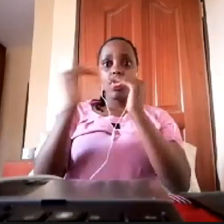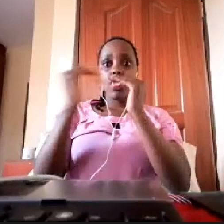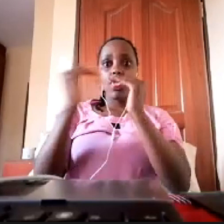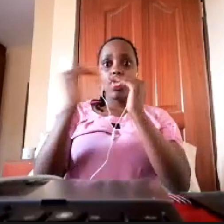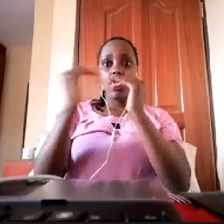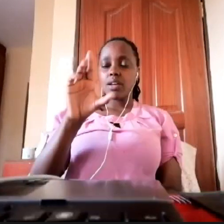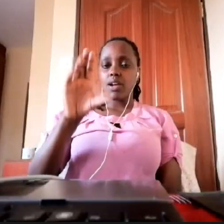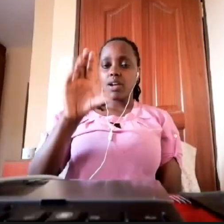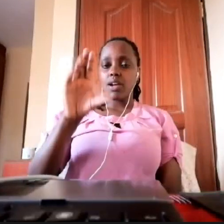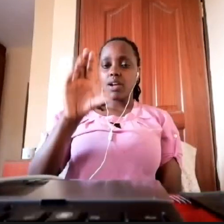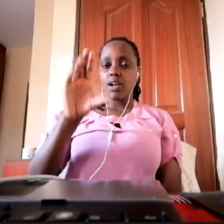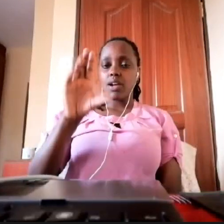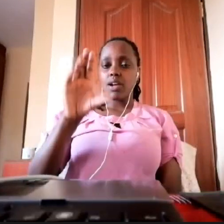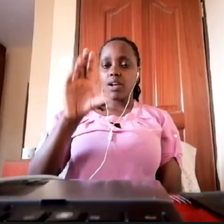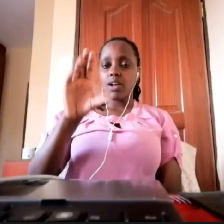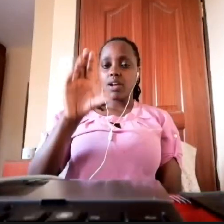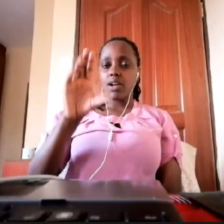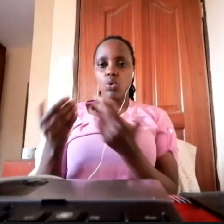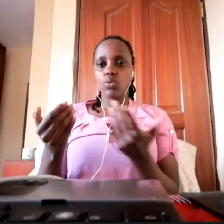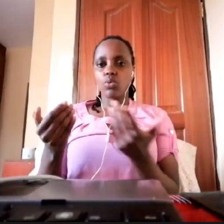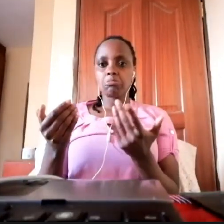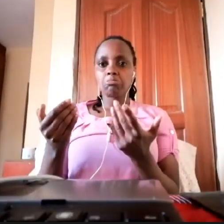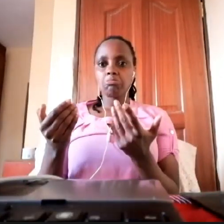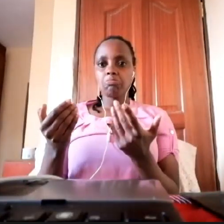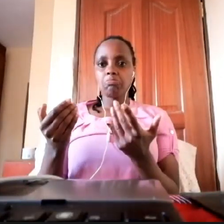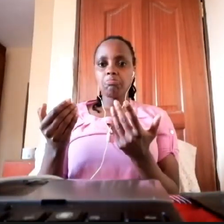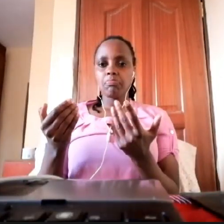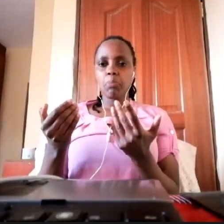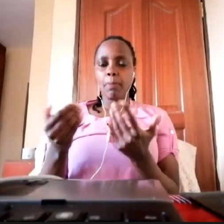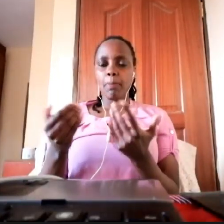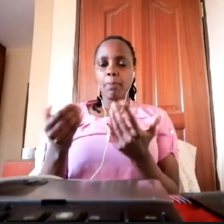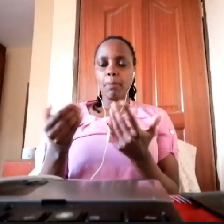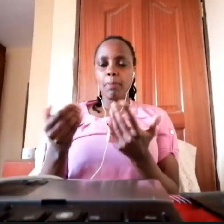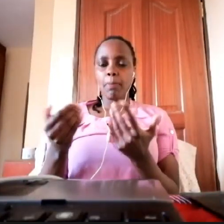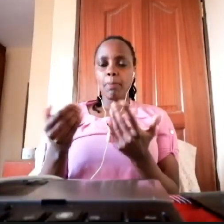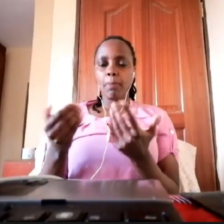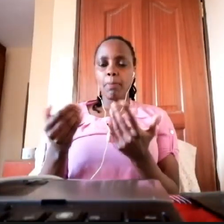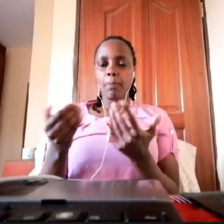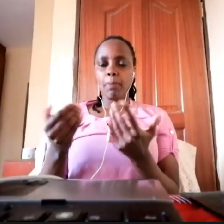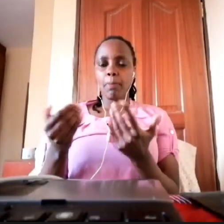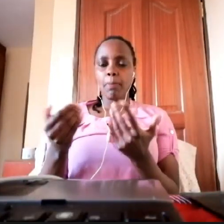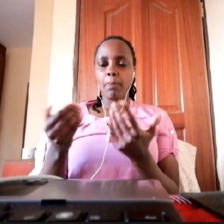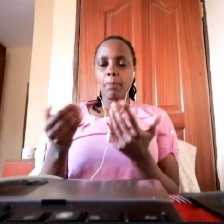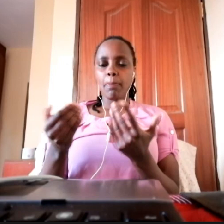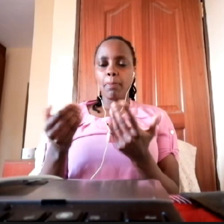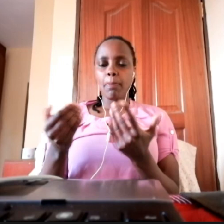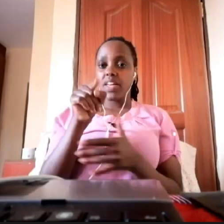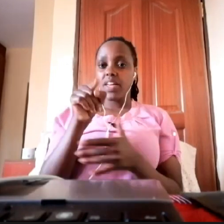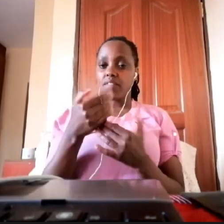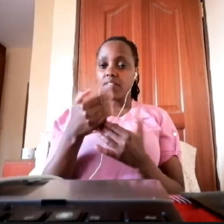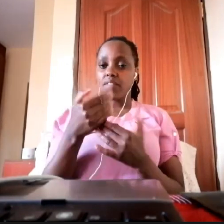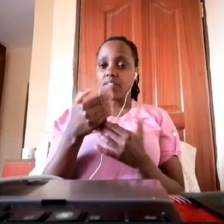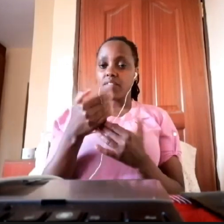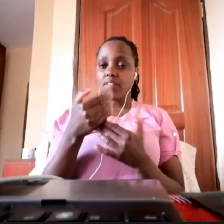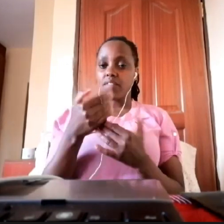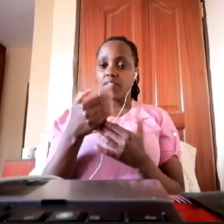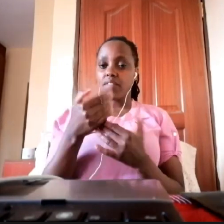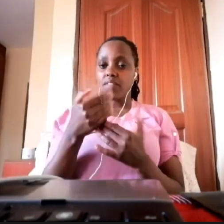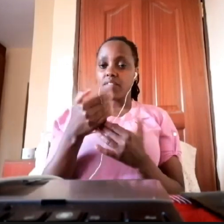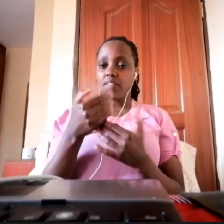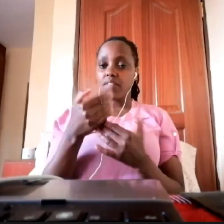CRC, and on the African Charter. These are the efforts that we've put in